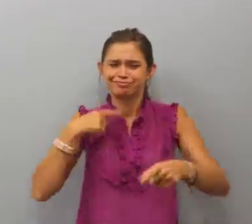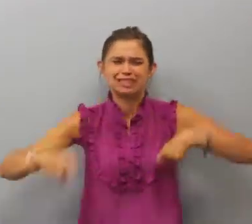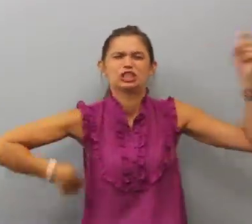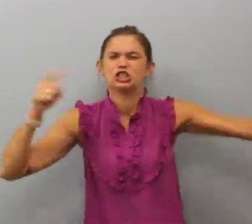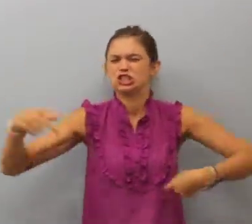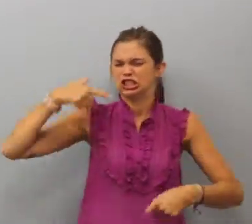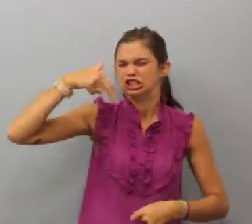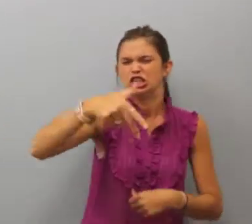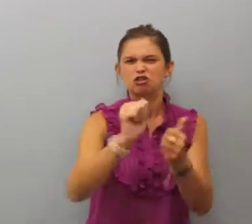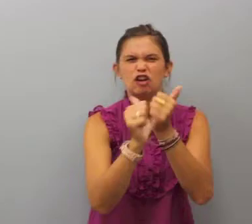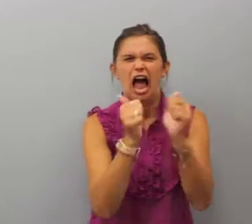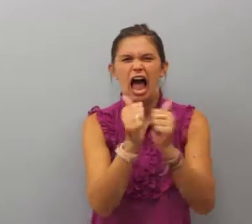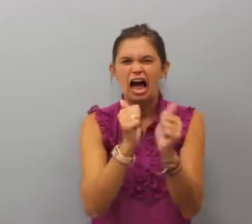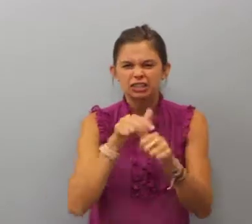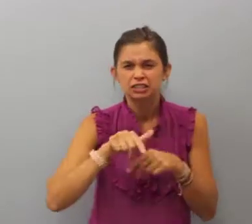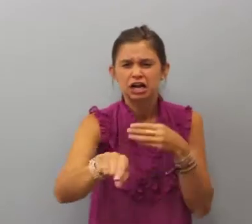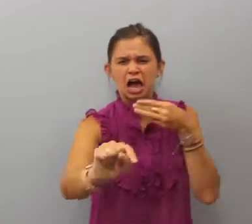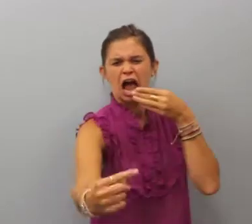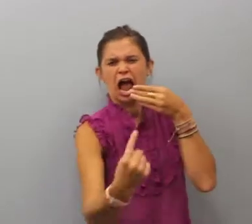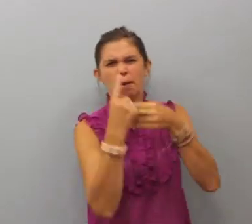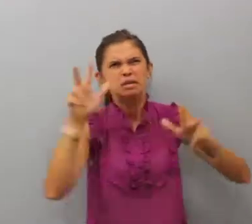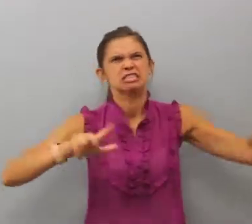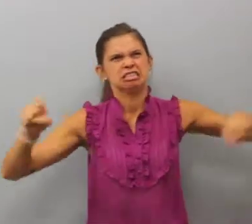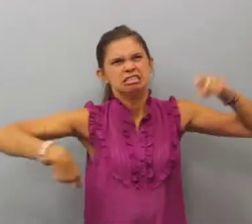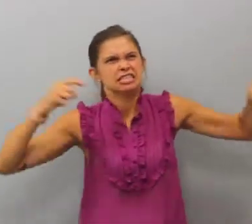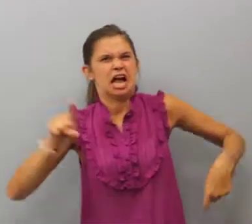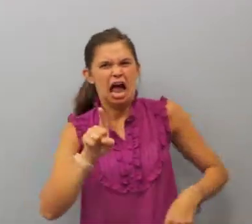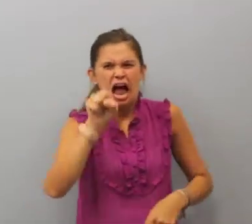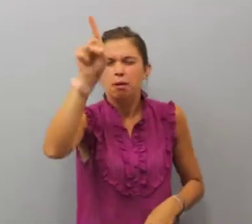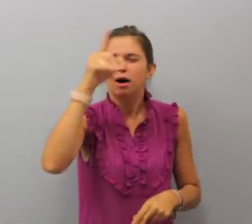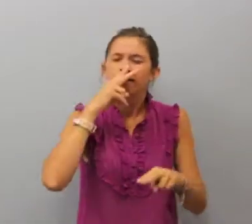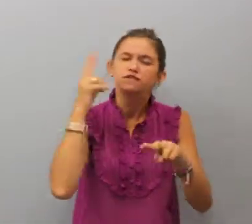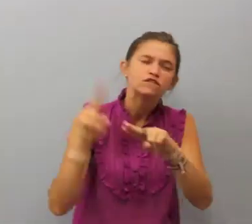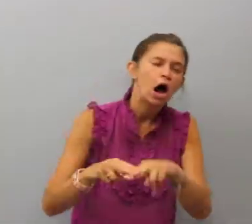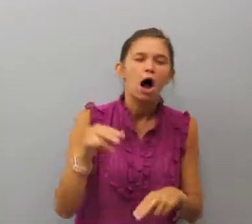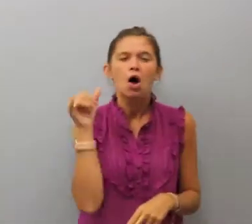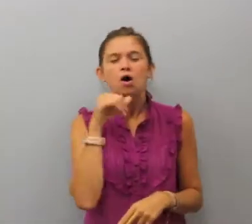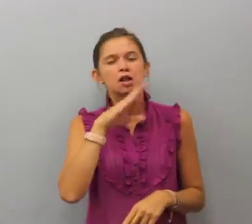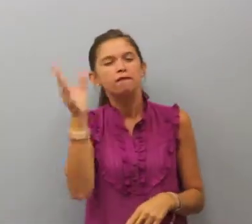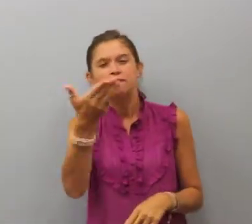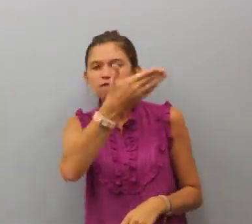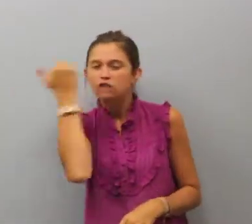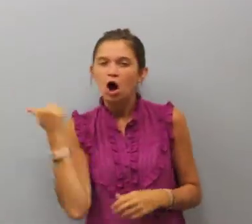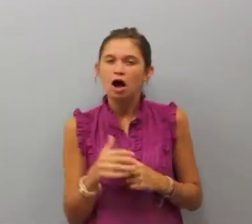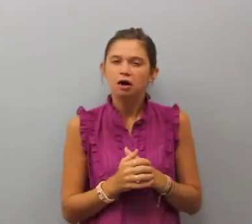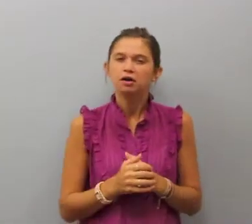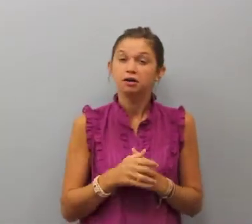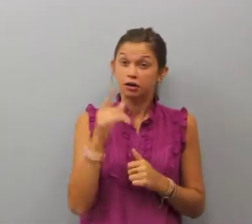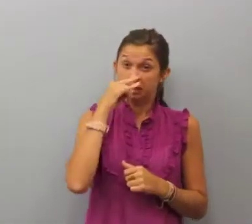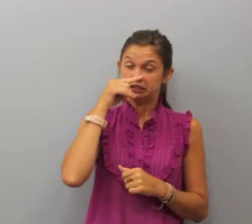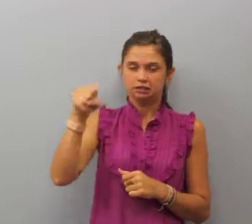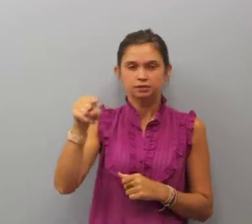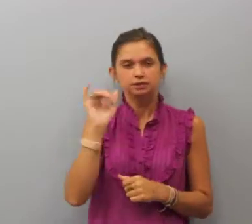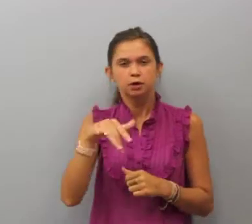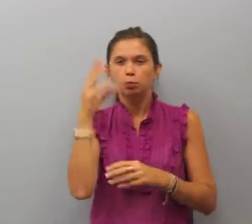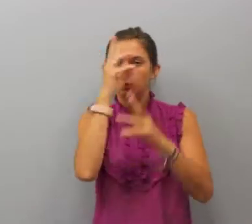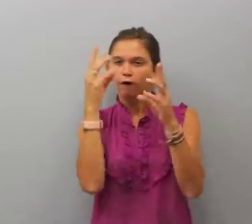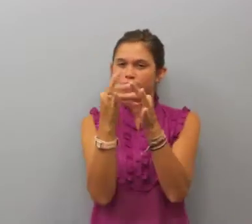not there. It was a hill. It was the sledding hill. And those are his best memories of sliding down the hill and trudging back